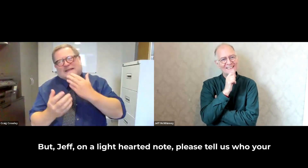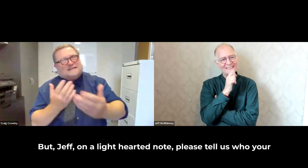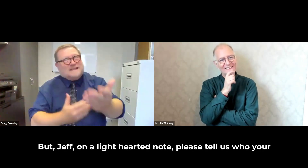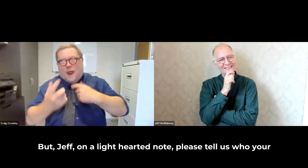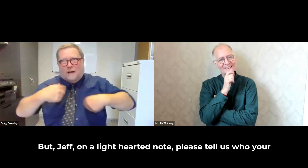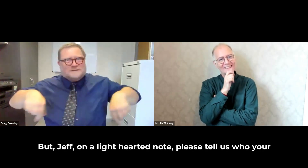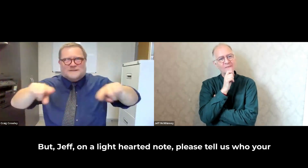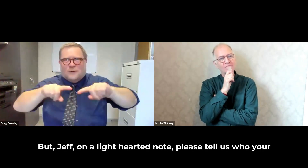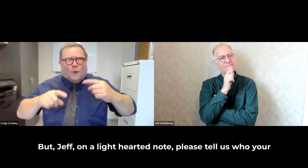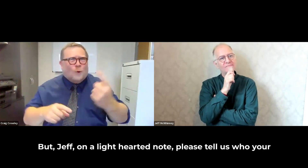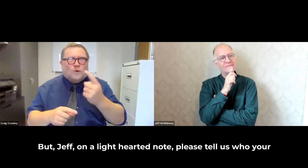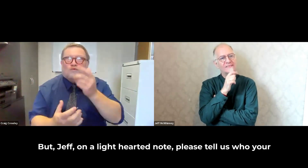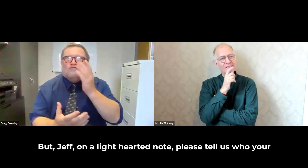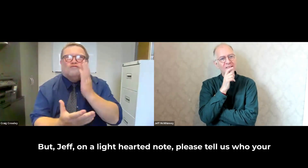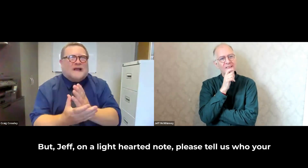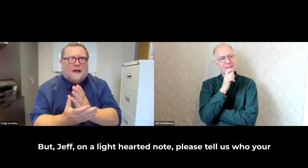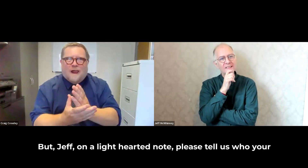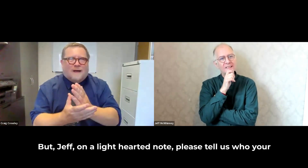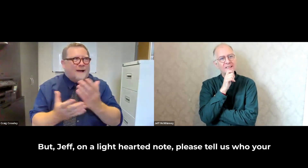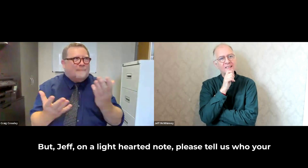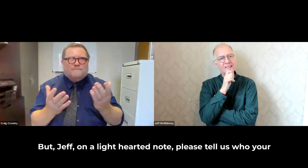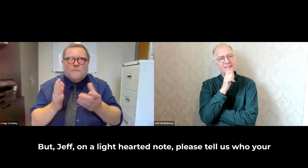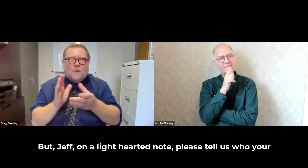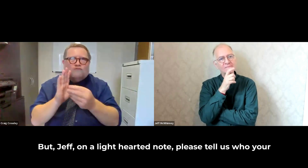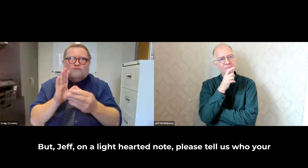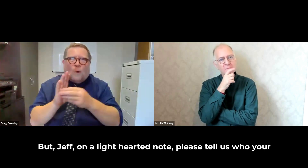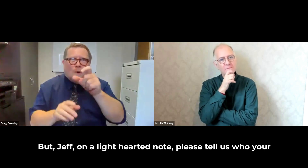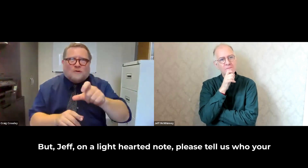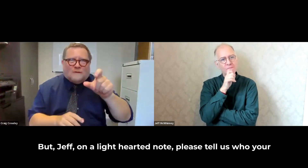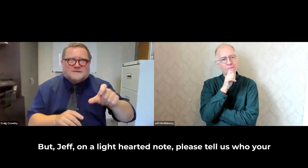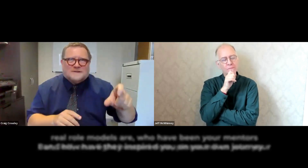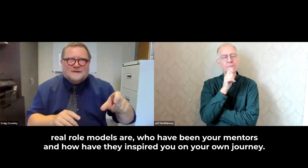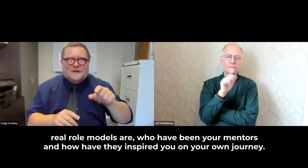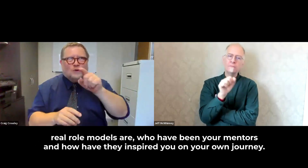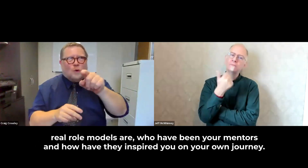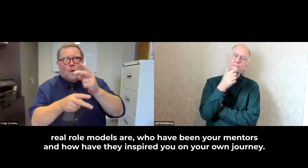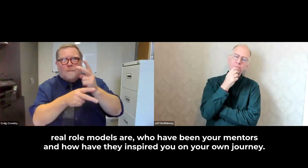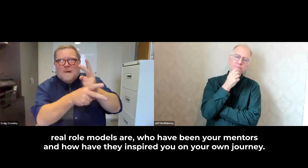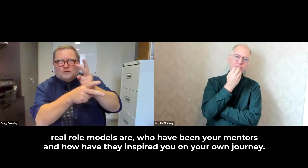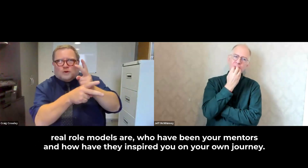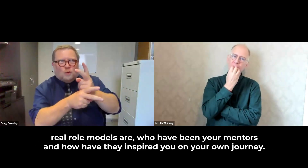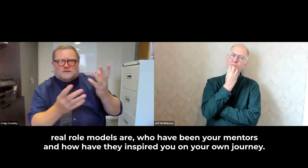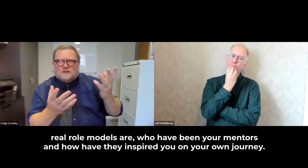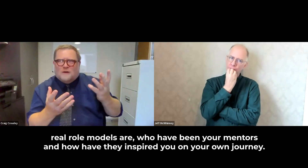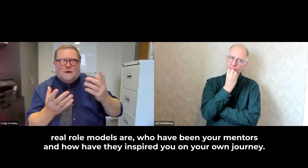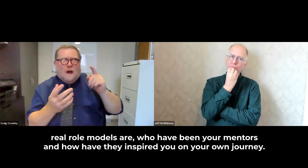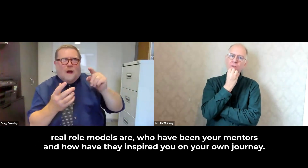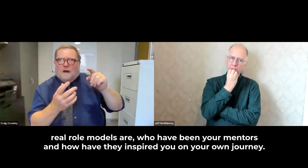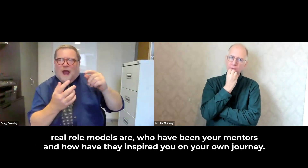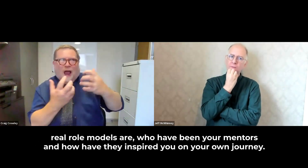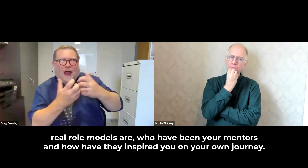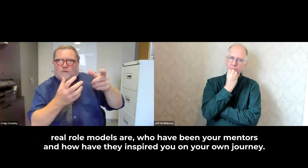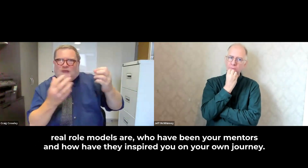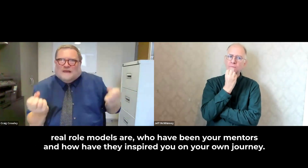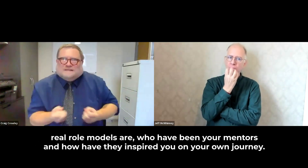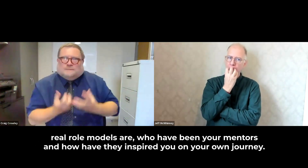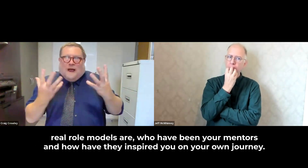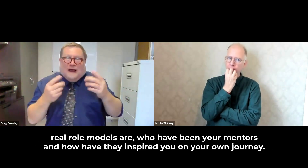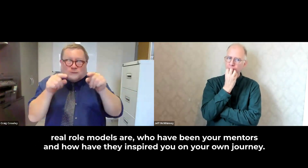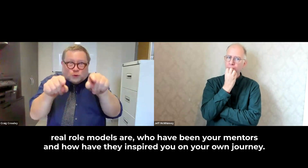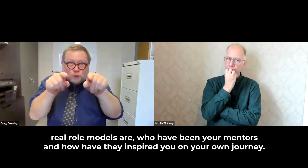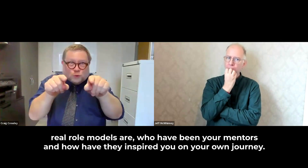light-hearted note, please tell us who your real role models are, who have been